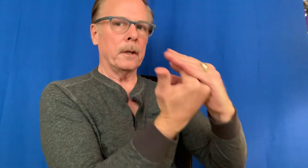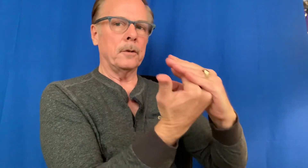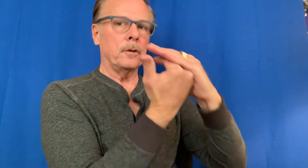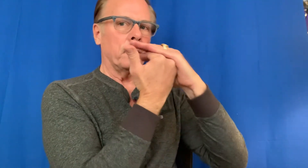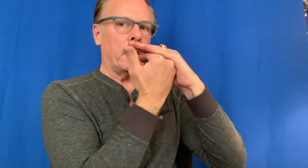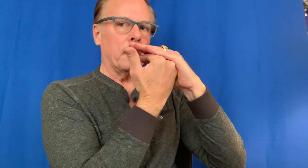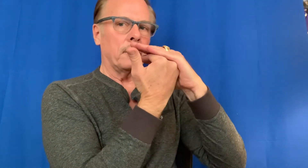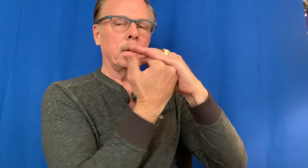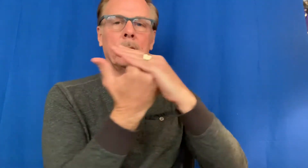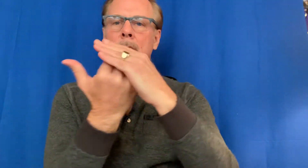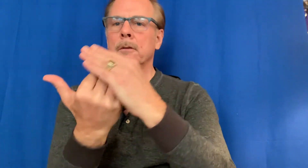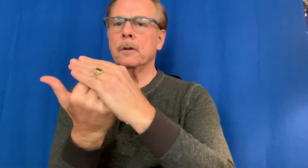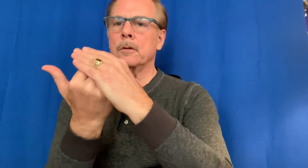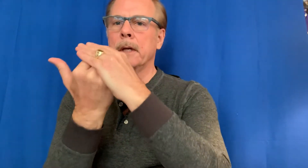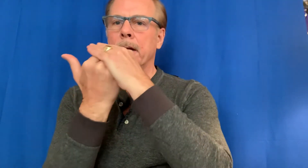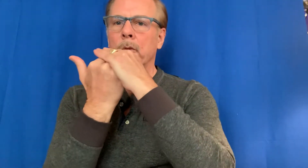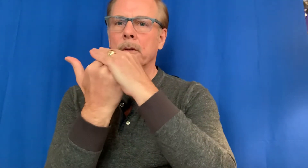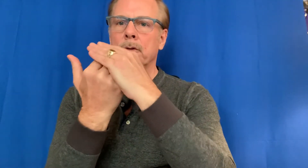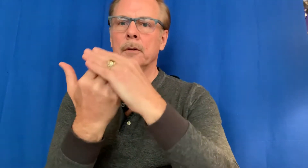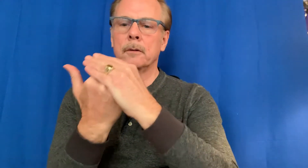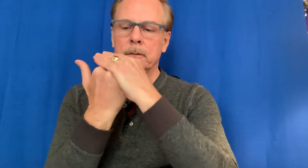to your mouth. So sandwich.